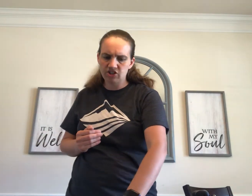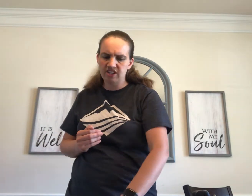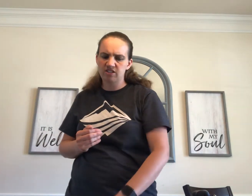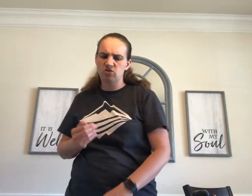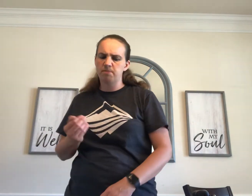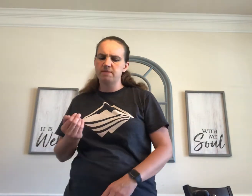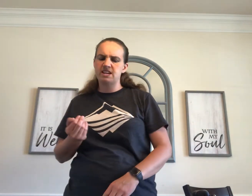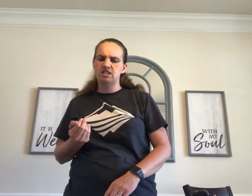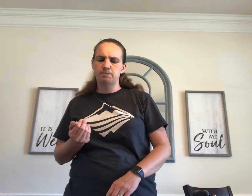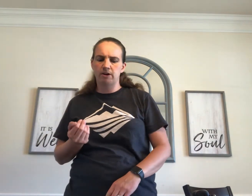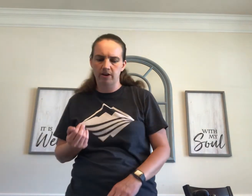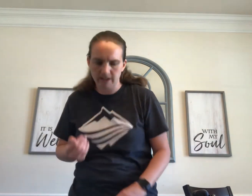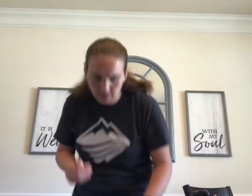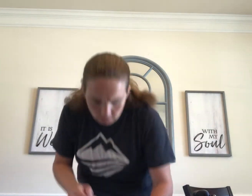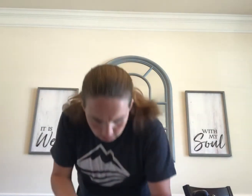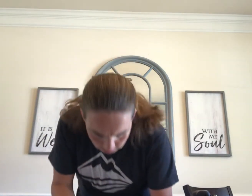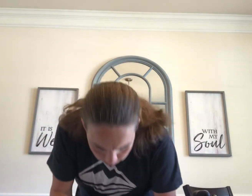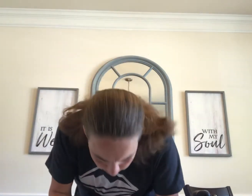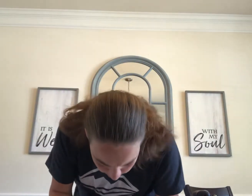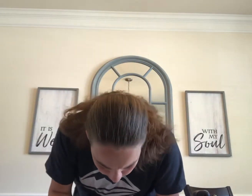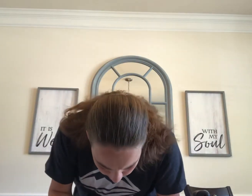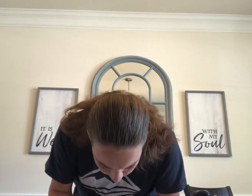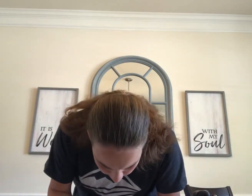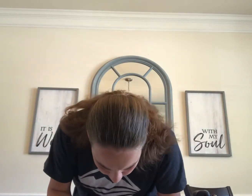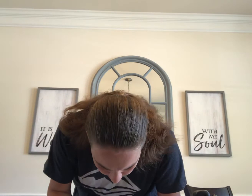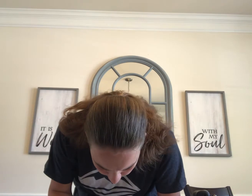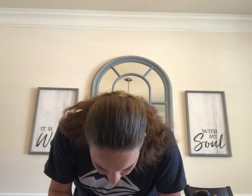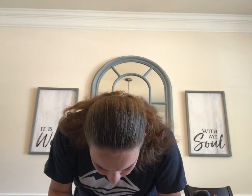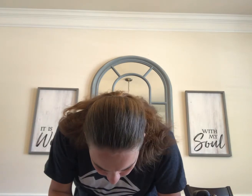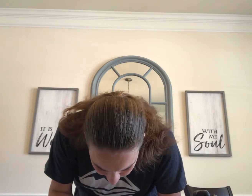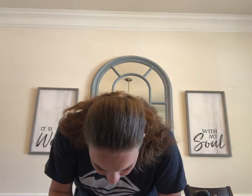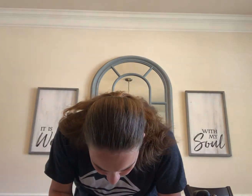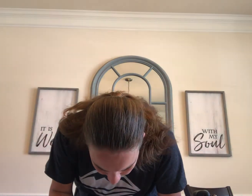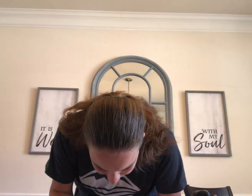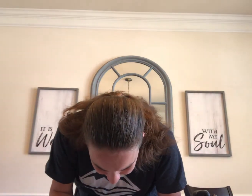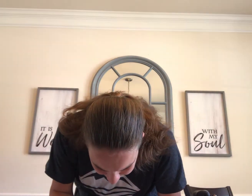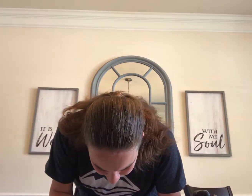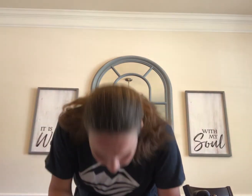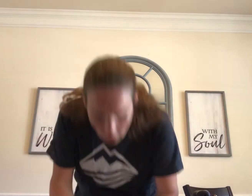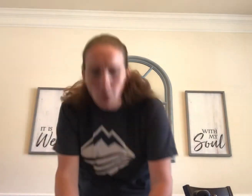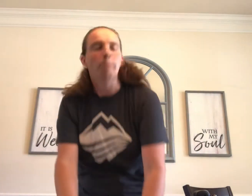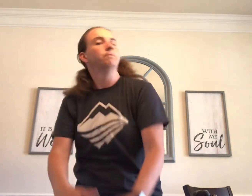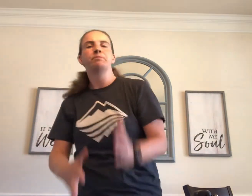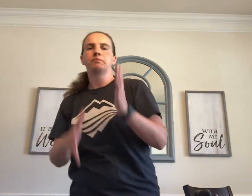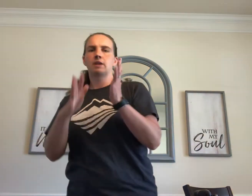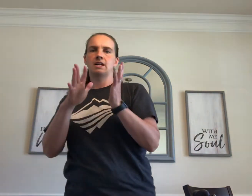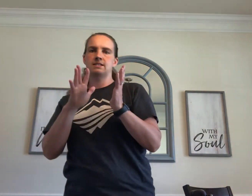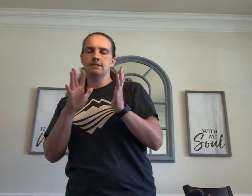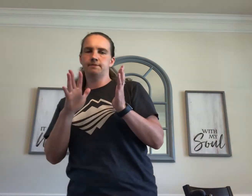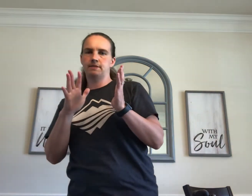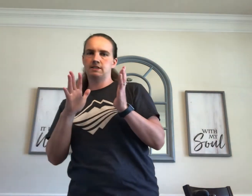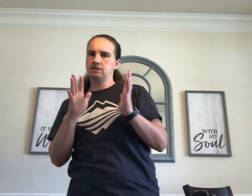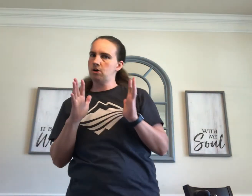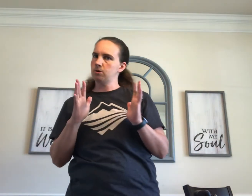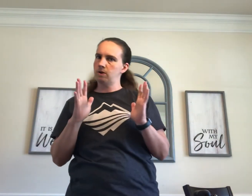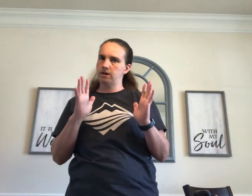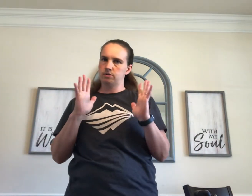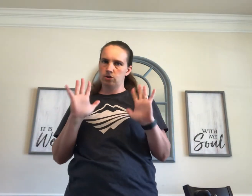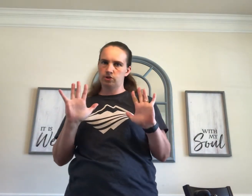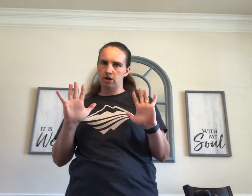Malicious or mean-spirited. What are they doing there? Oh, this is a hard one. So start out with